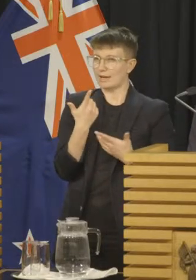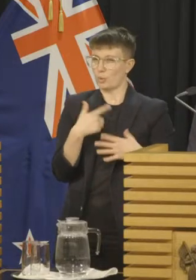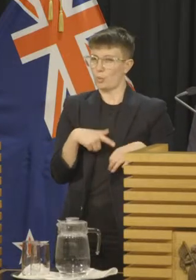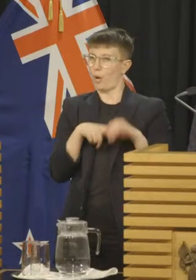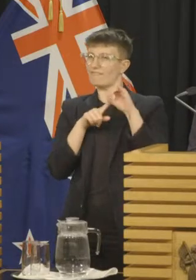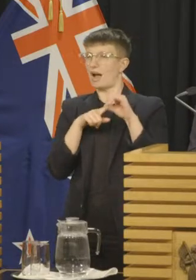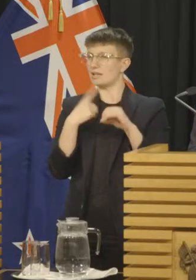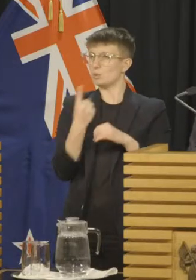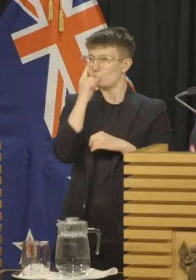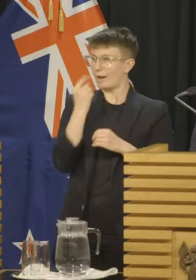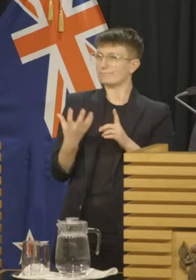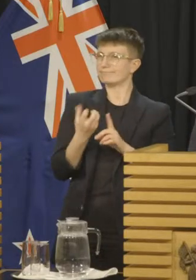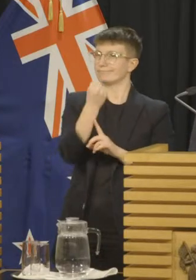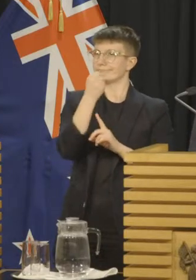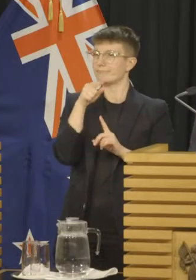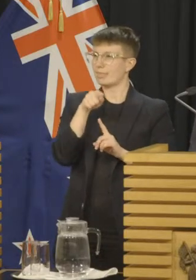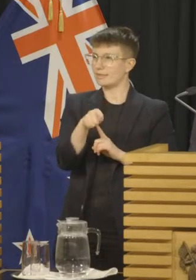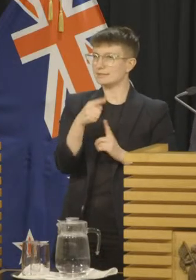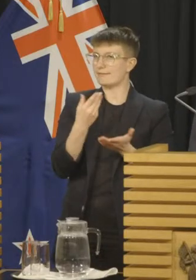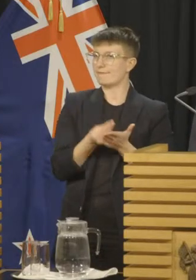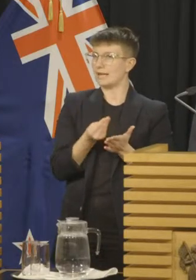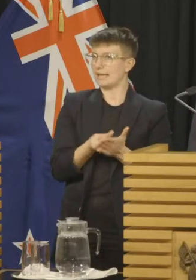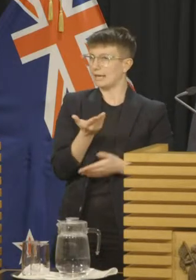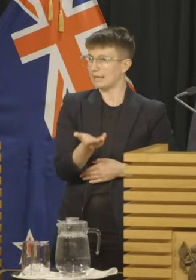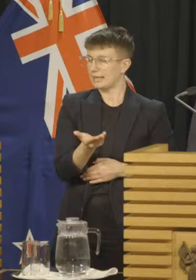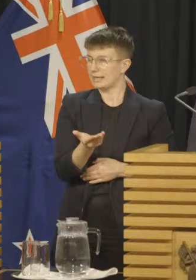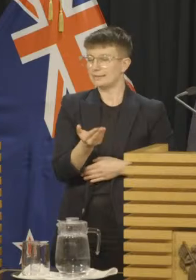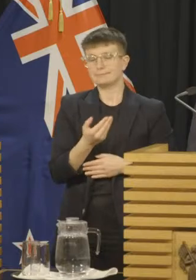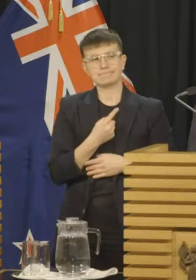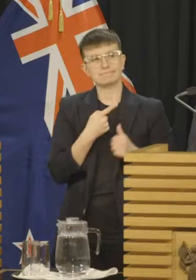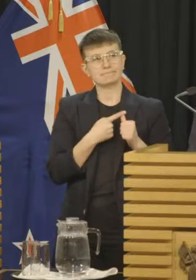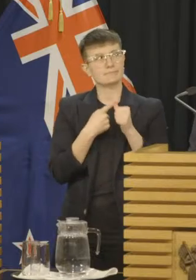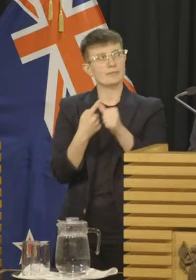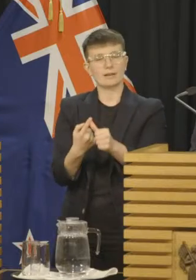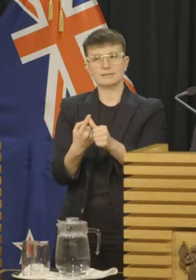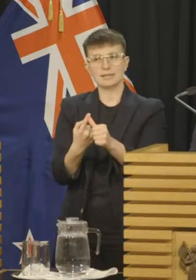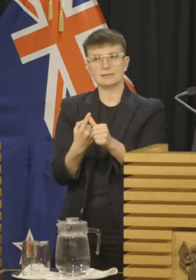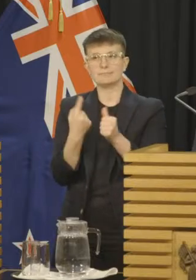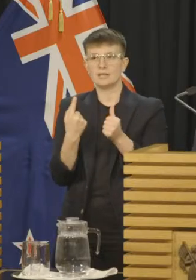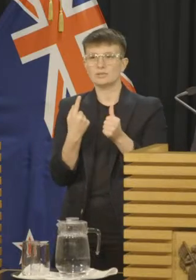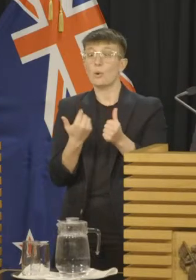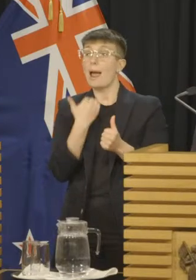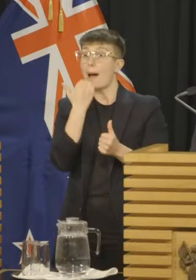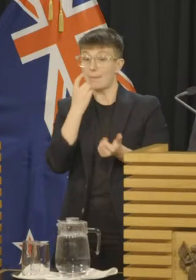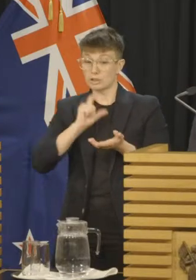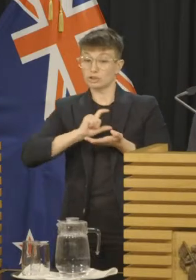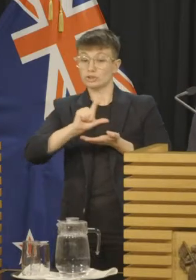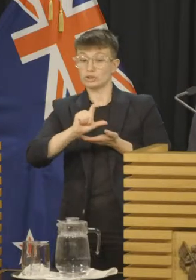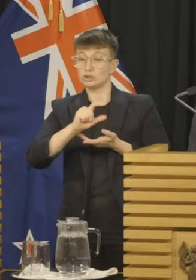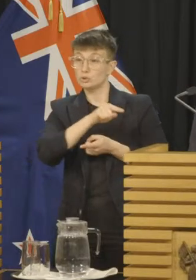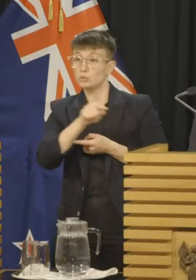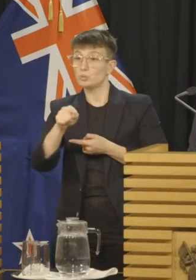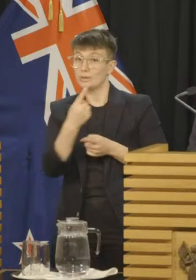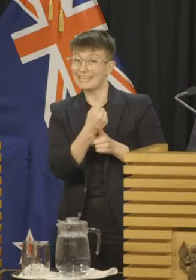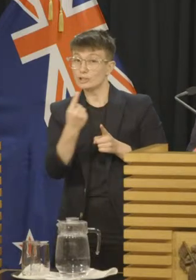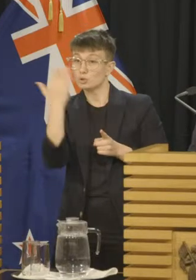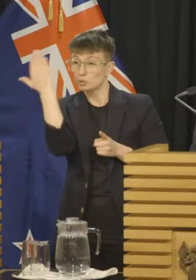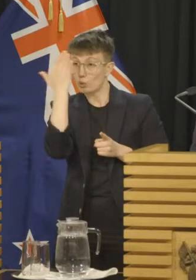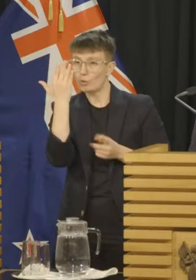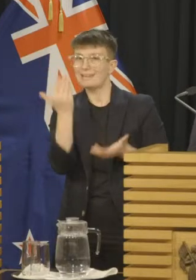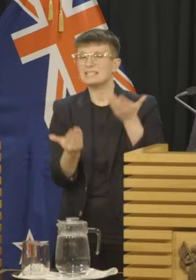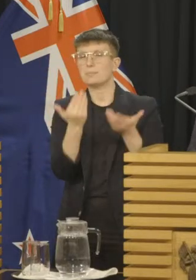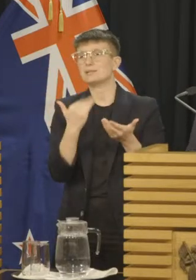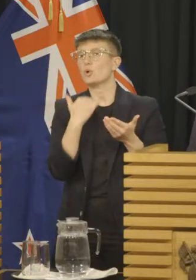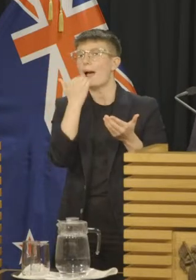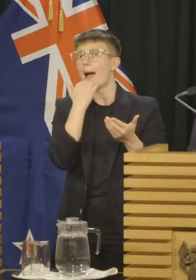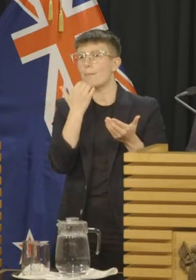schools, the allocation to schools will be based on the revenue loss that they have experienced. And so there'll be a formula,